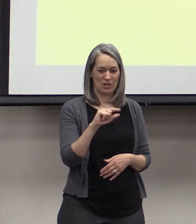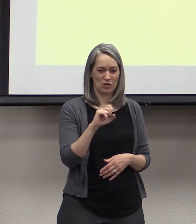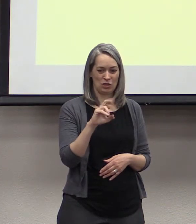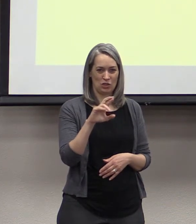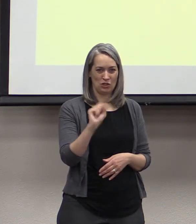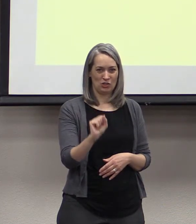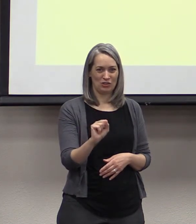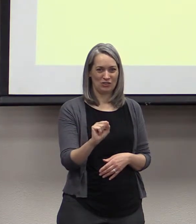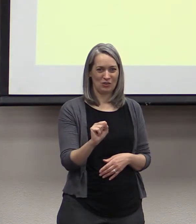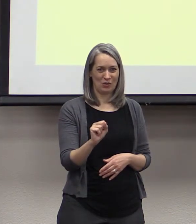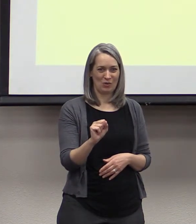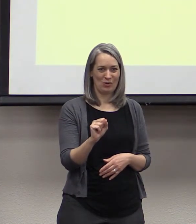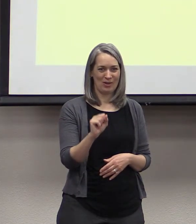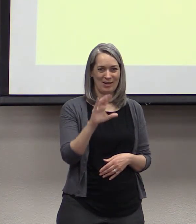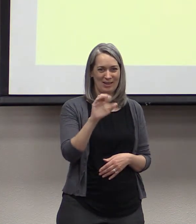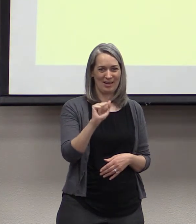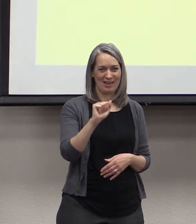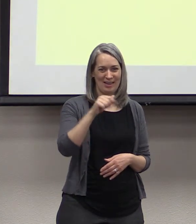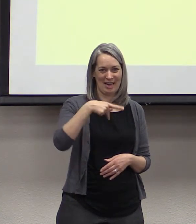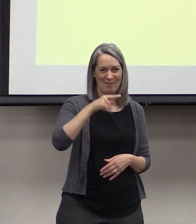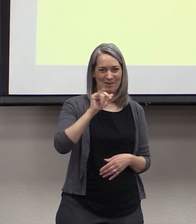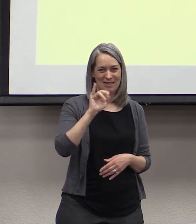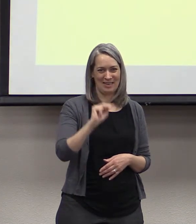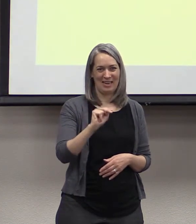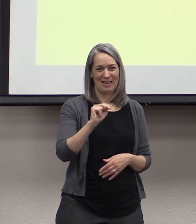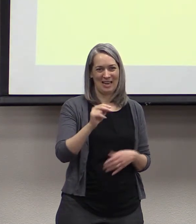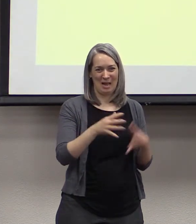Most wanted to be Captain America or Thor or even Hulk.